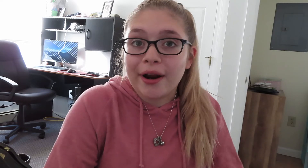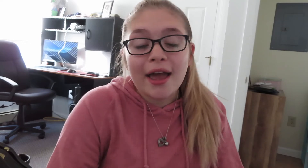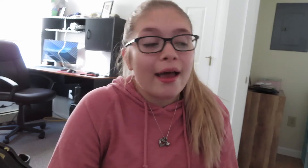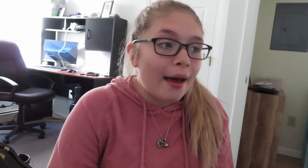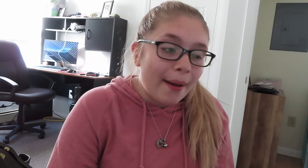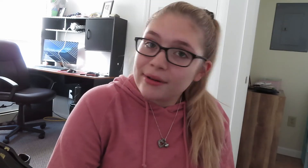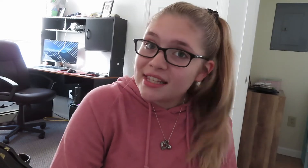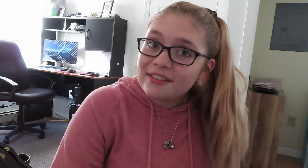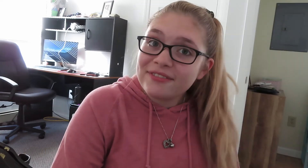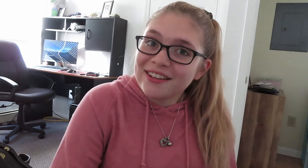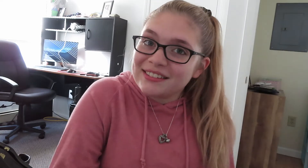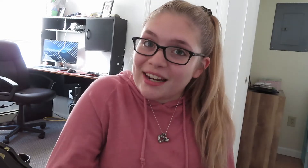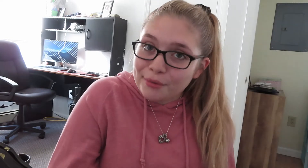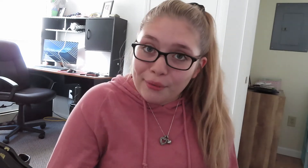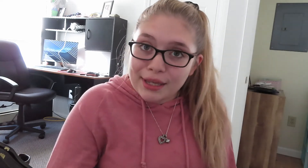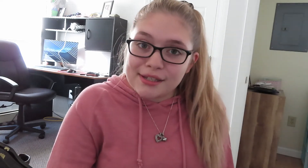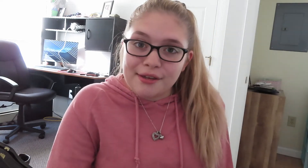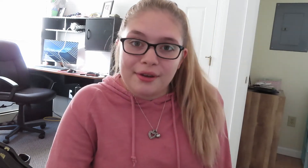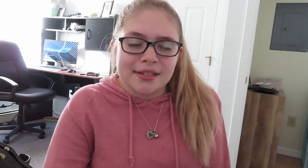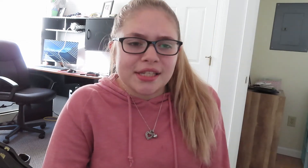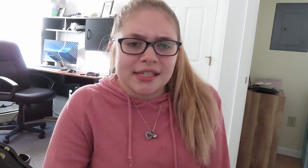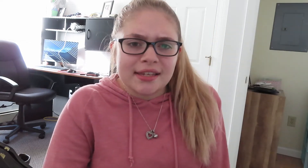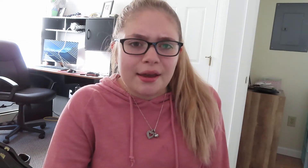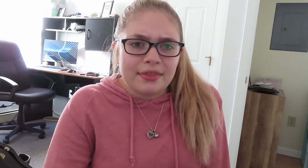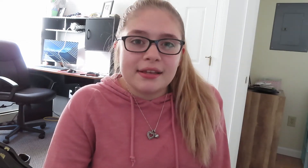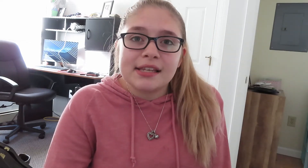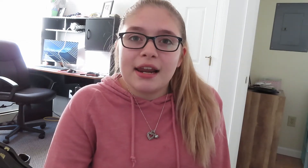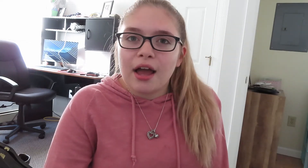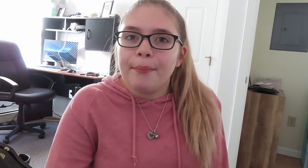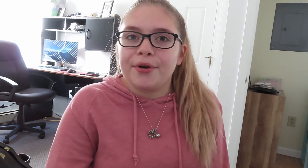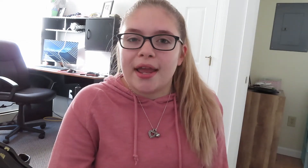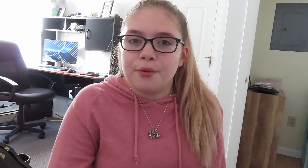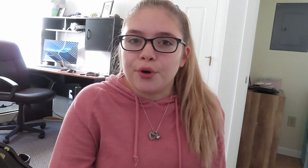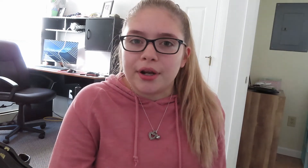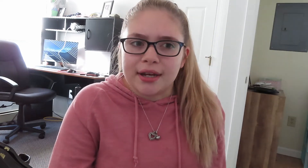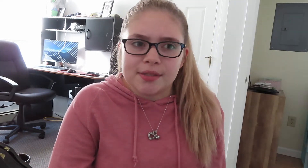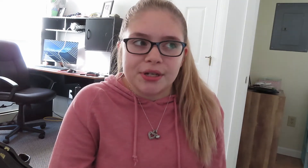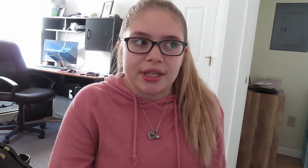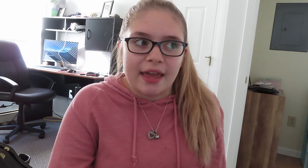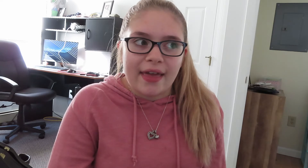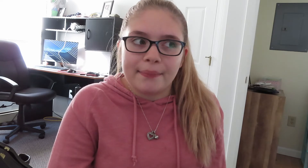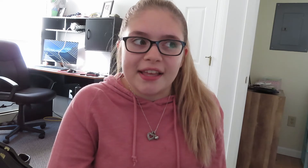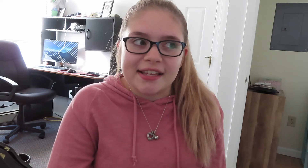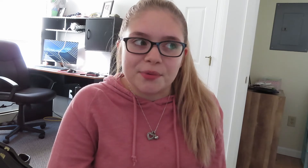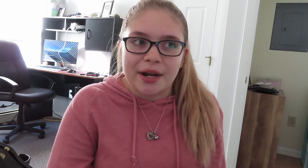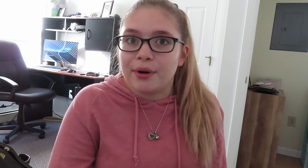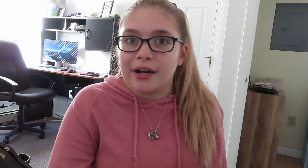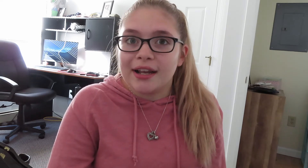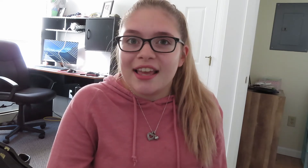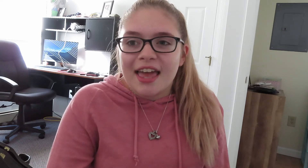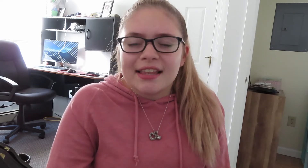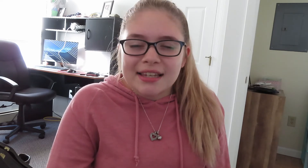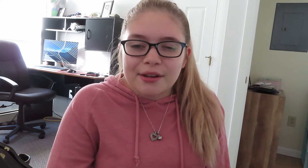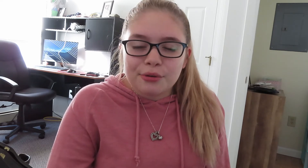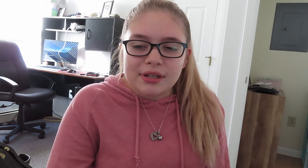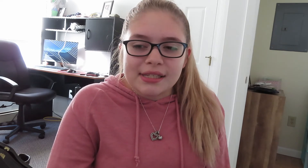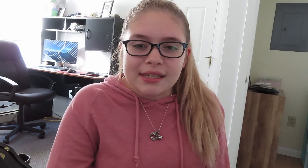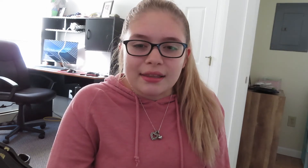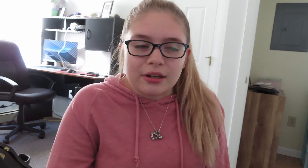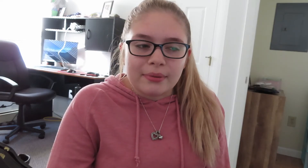about the field that I'm going into and just seeing how things kind of operate and work and especially at that place where I work. It's kind of cool to see a little